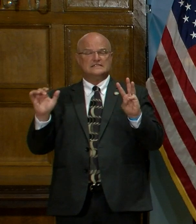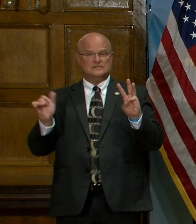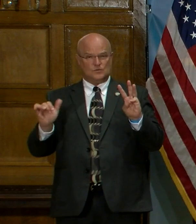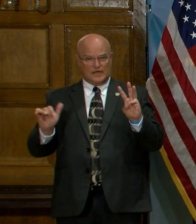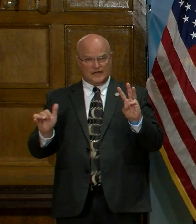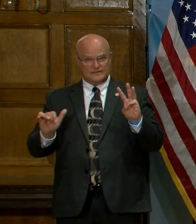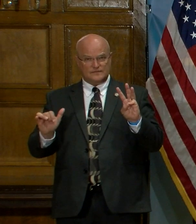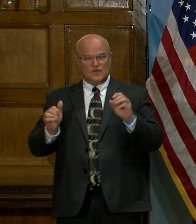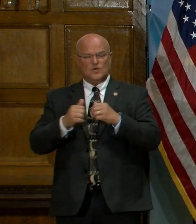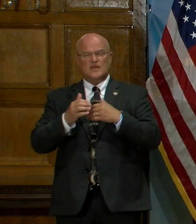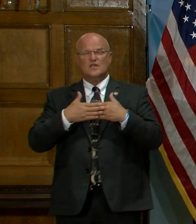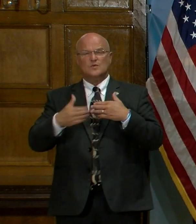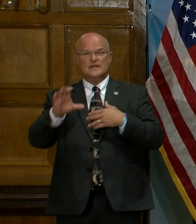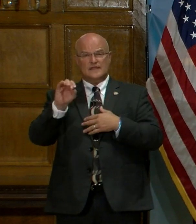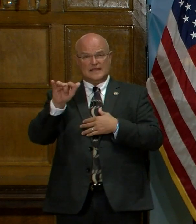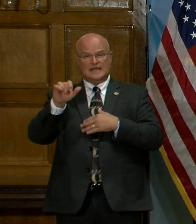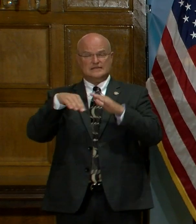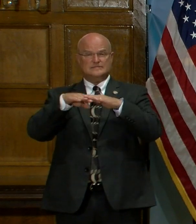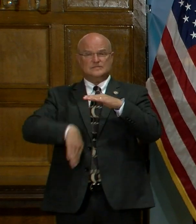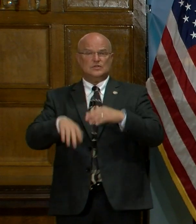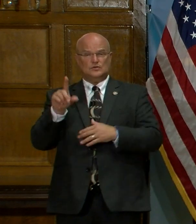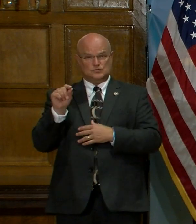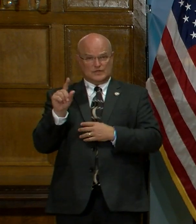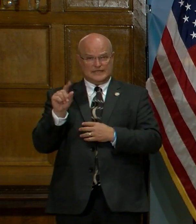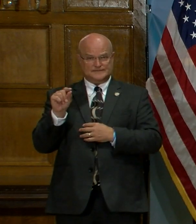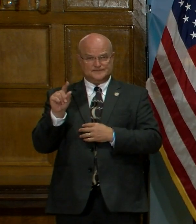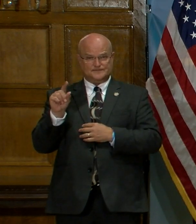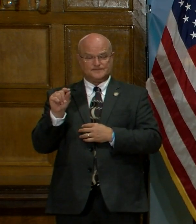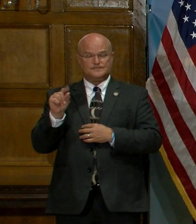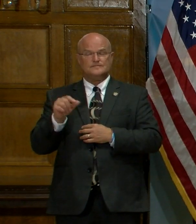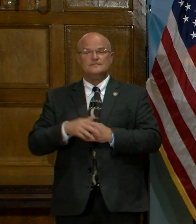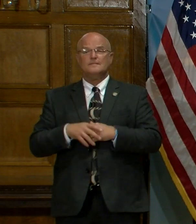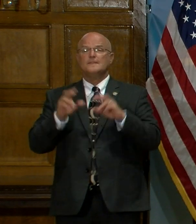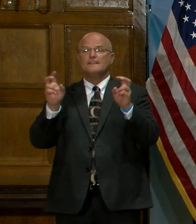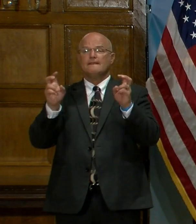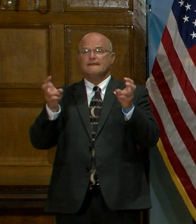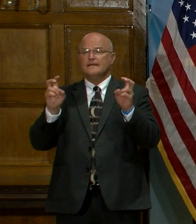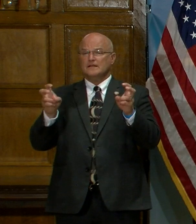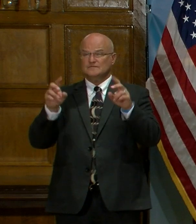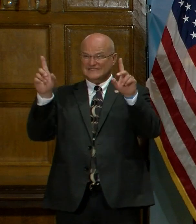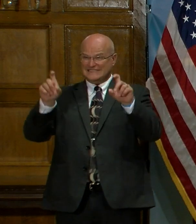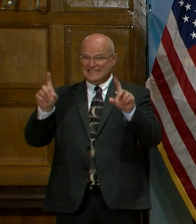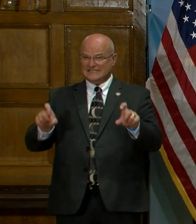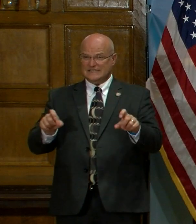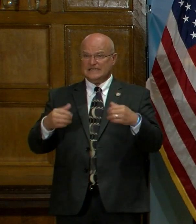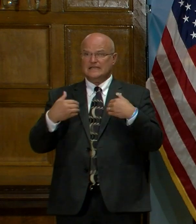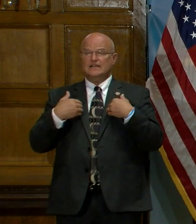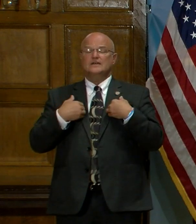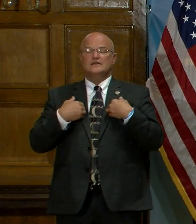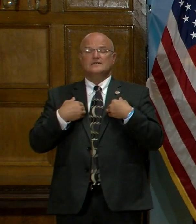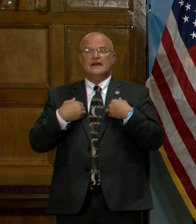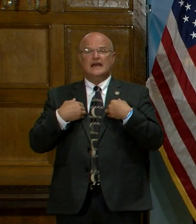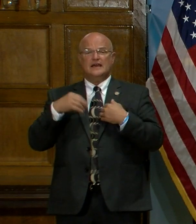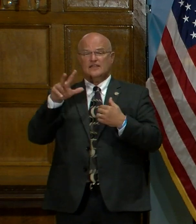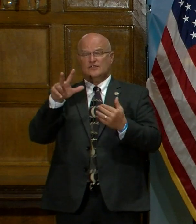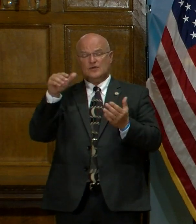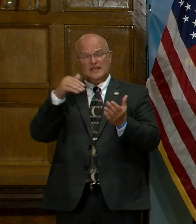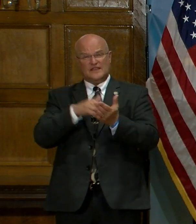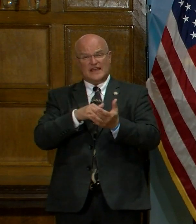well, with the rest of the counties under 20. In terms of testing, we had